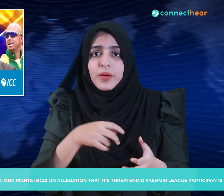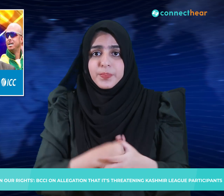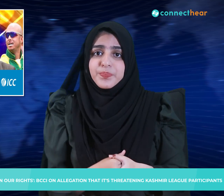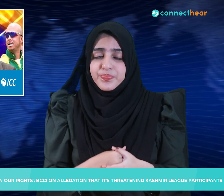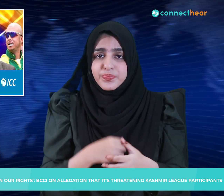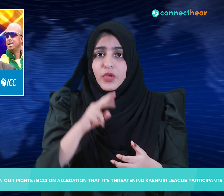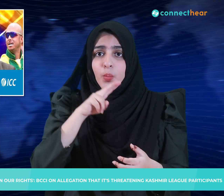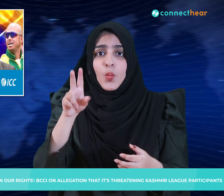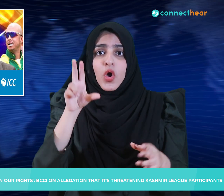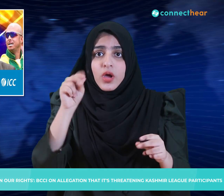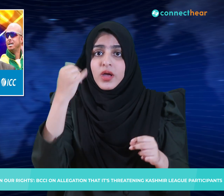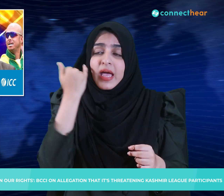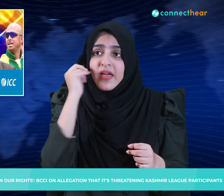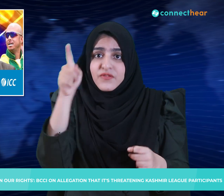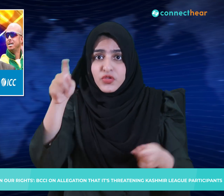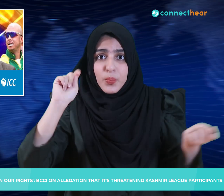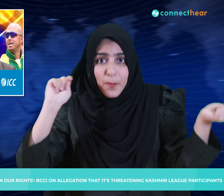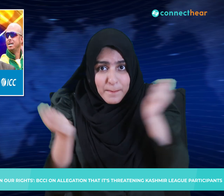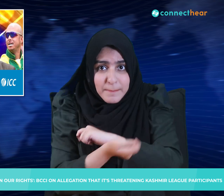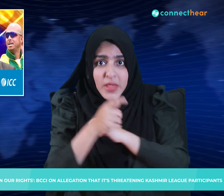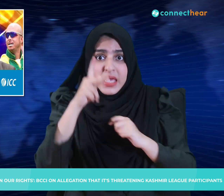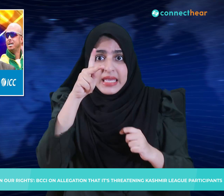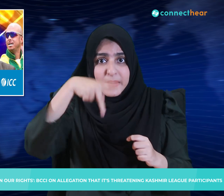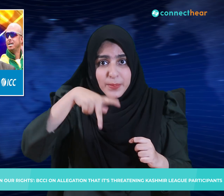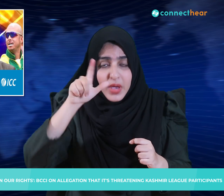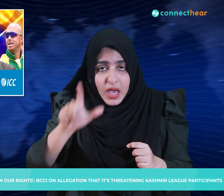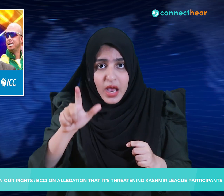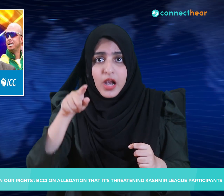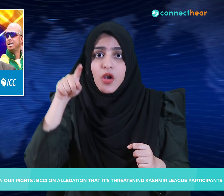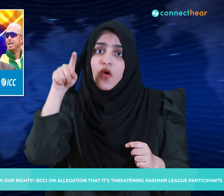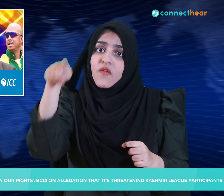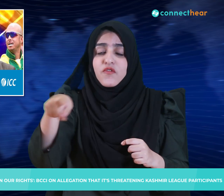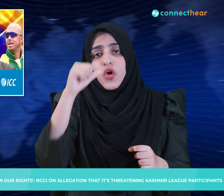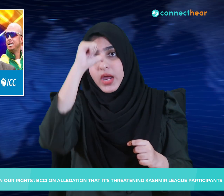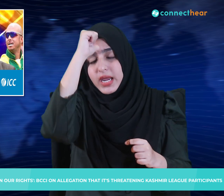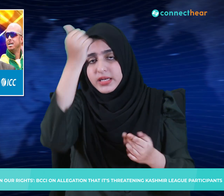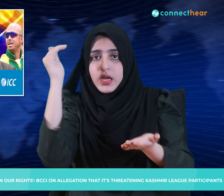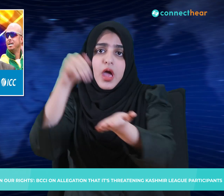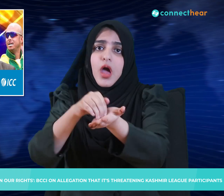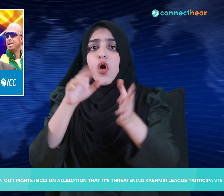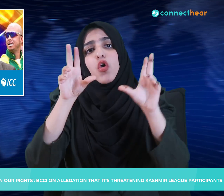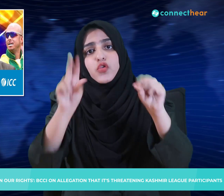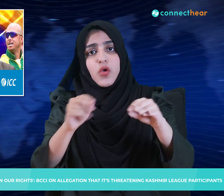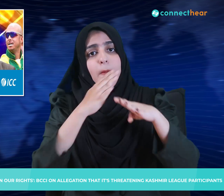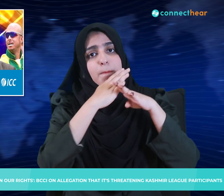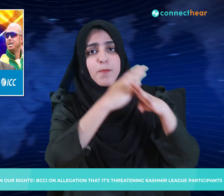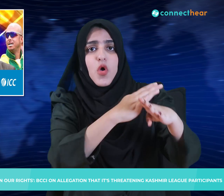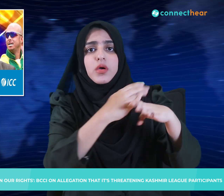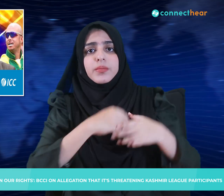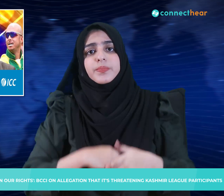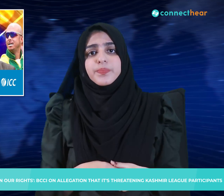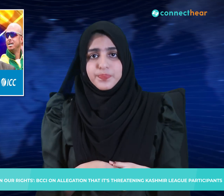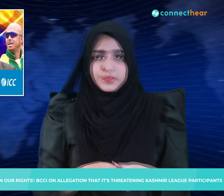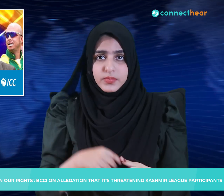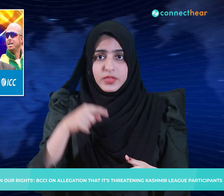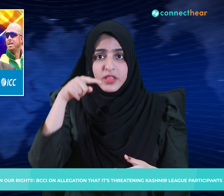to deny him entry into India if he participated in the upcoming KPL 2021.